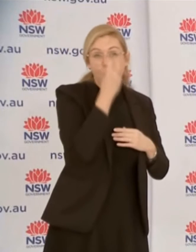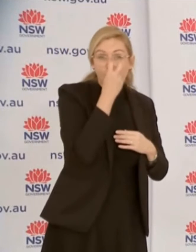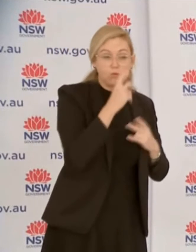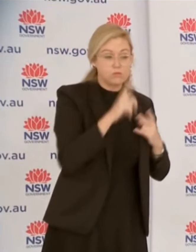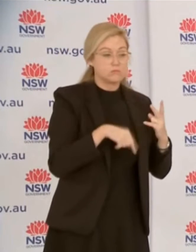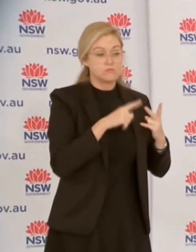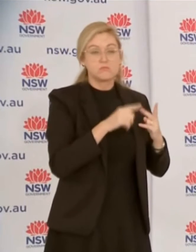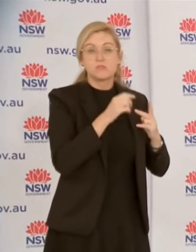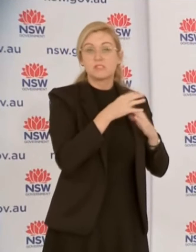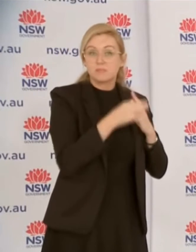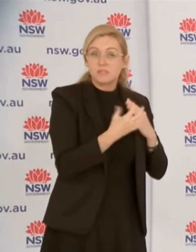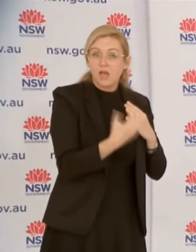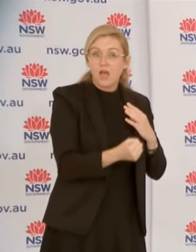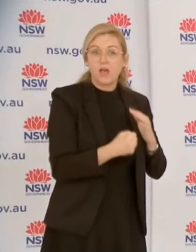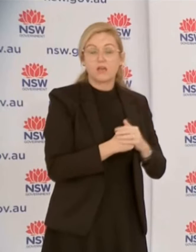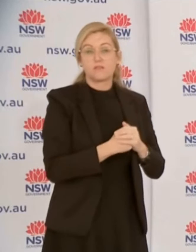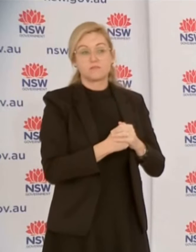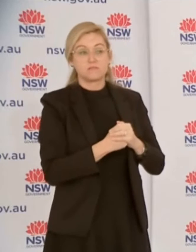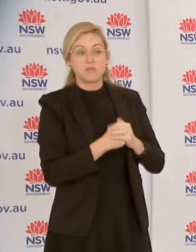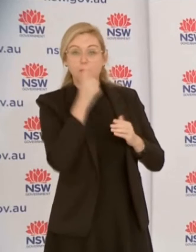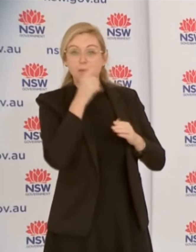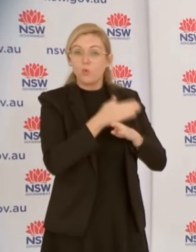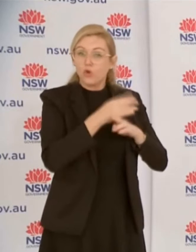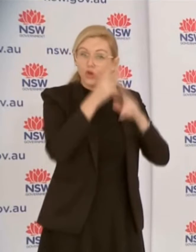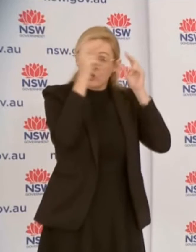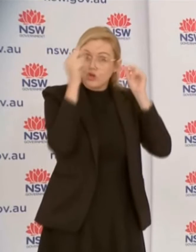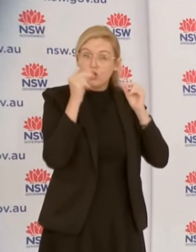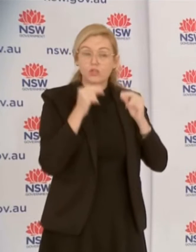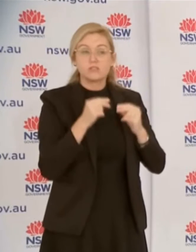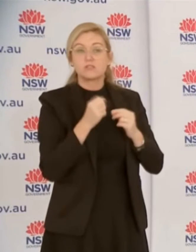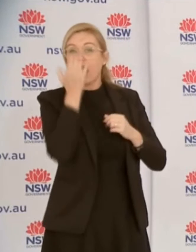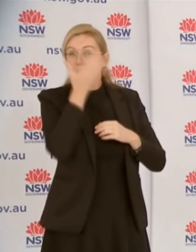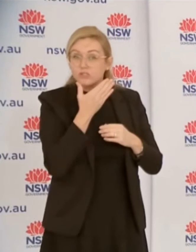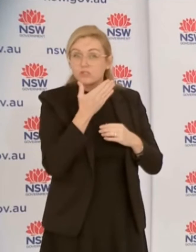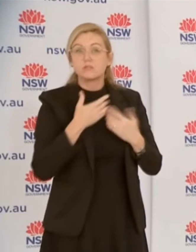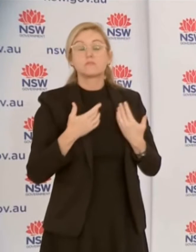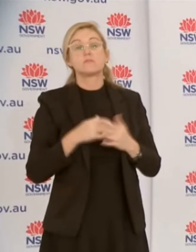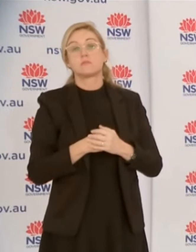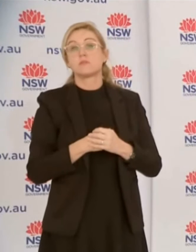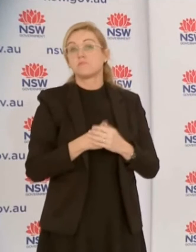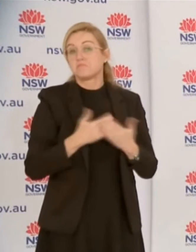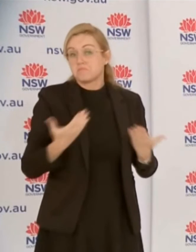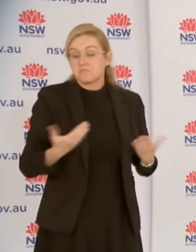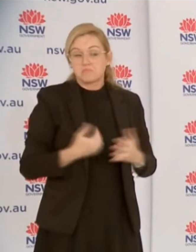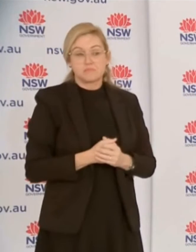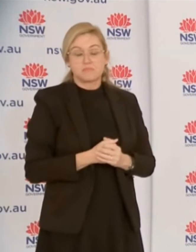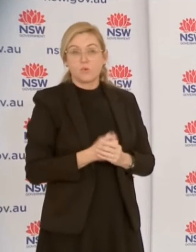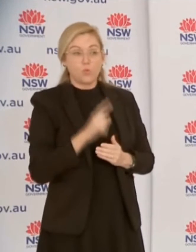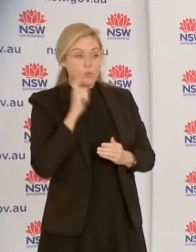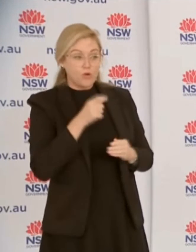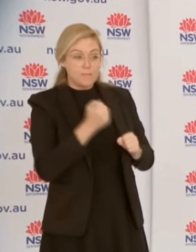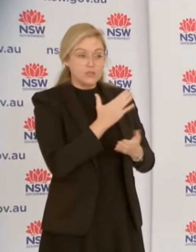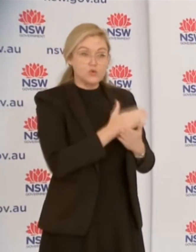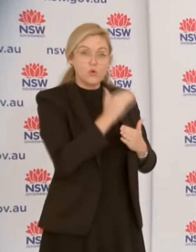the case that once we reach 70%, there's an assumption that everyone's had a chance? We've already started the strategy to make sure we target